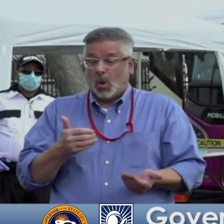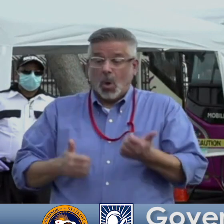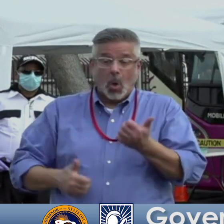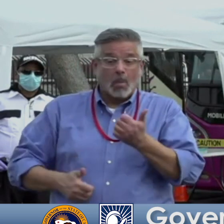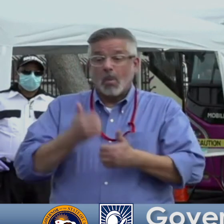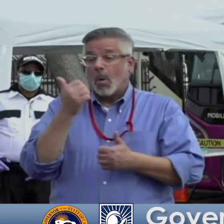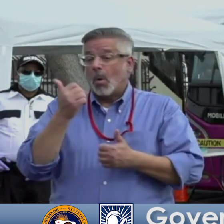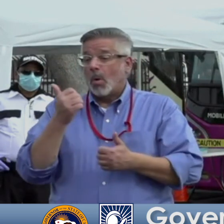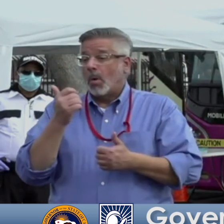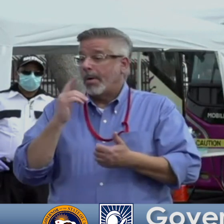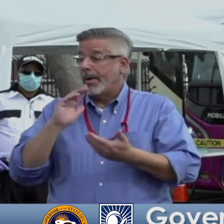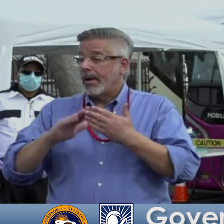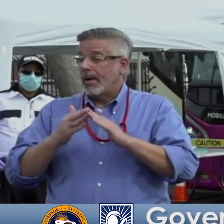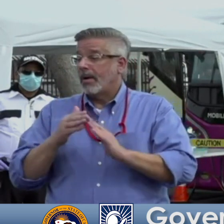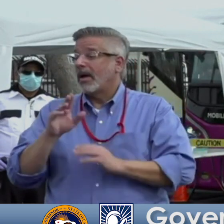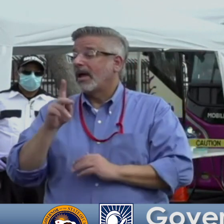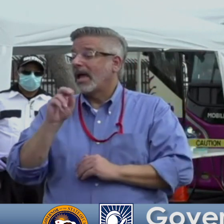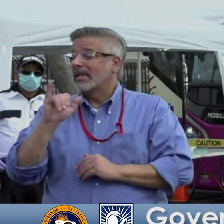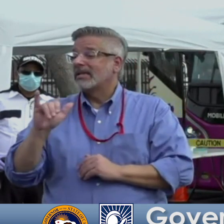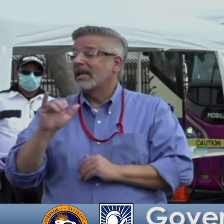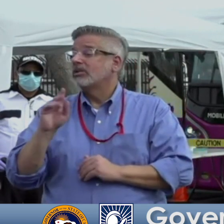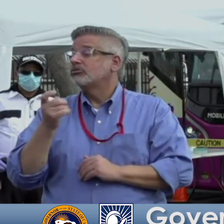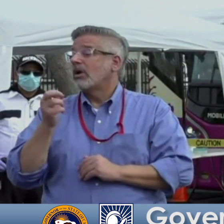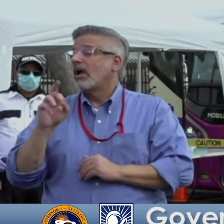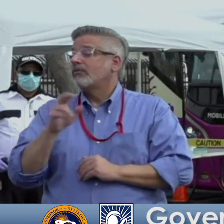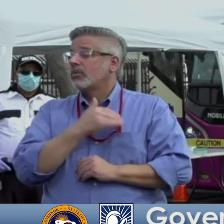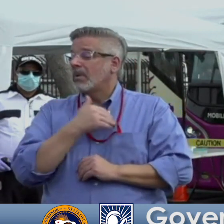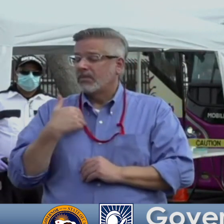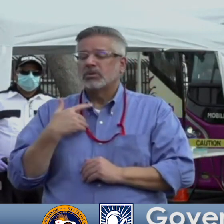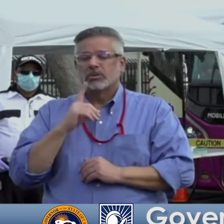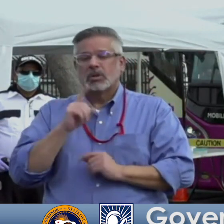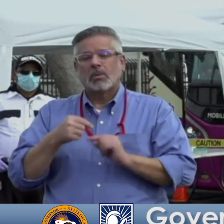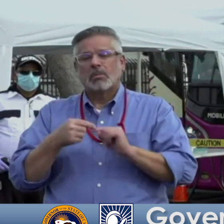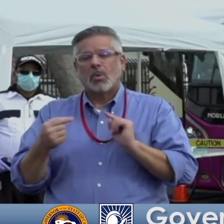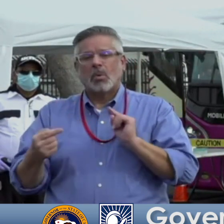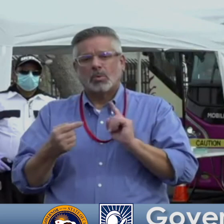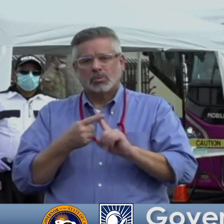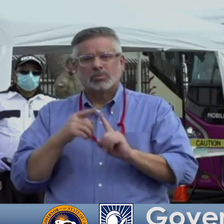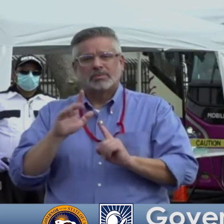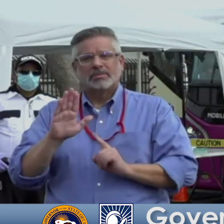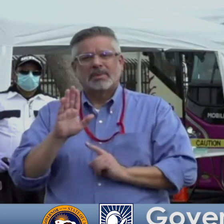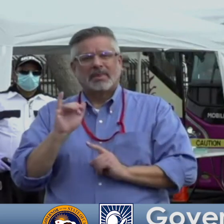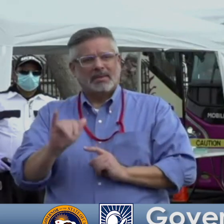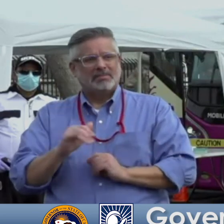of the Shriver and Kennedy family members are opposed to Mr. Sirhan's release.